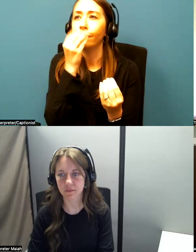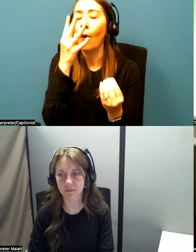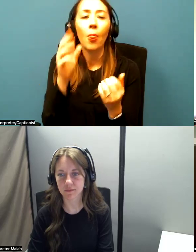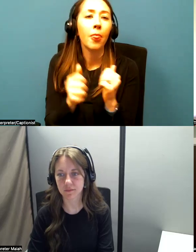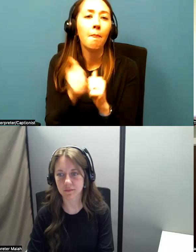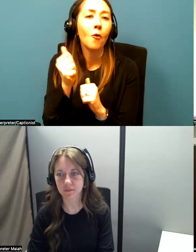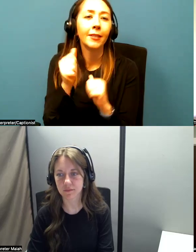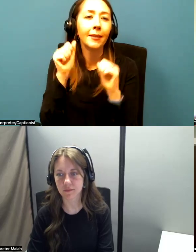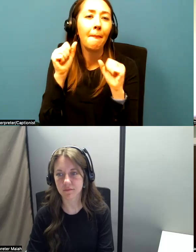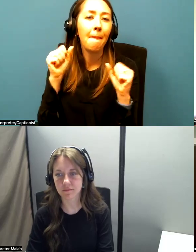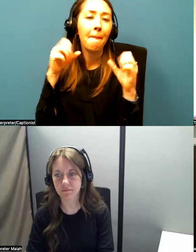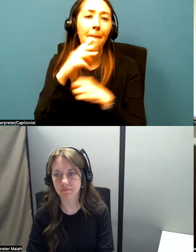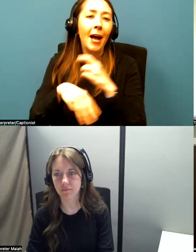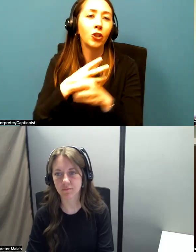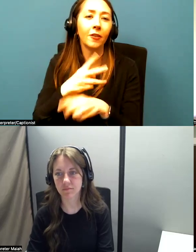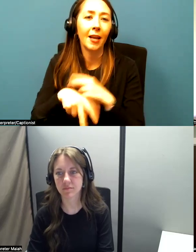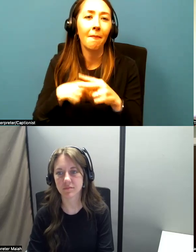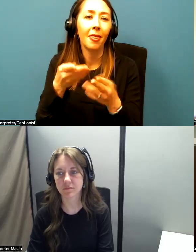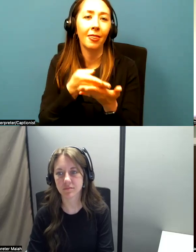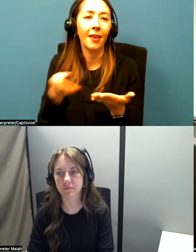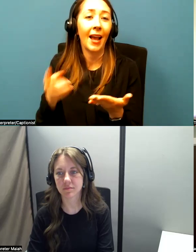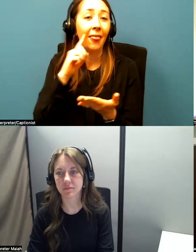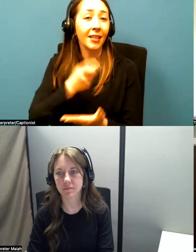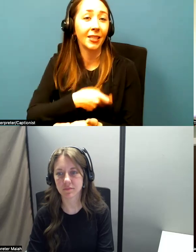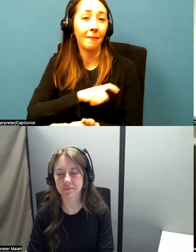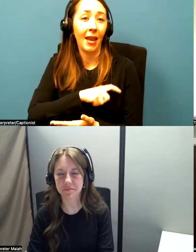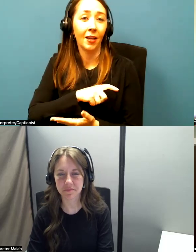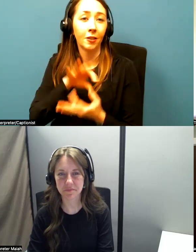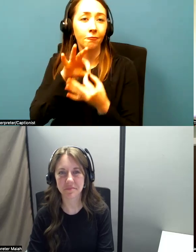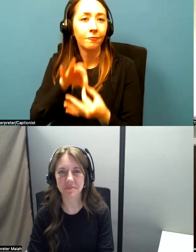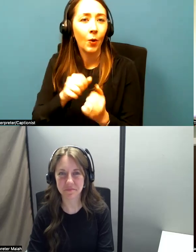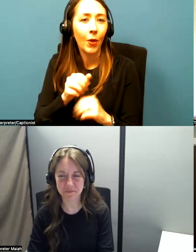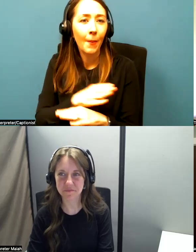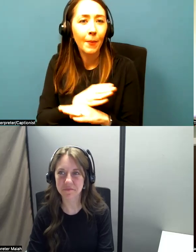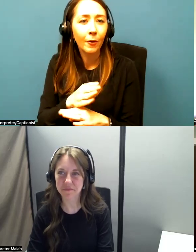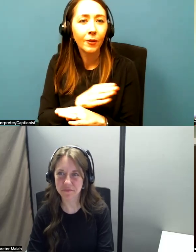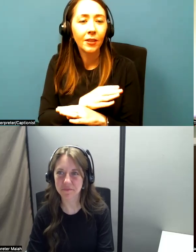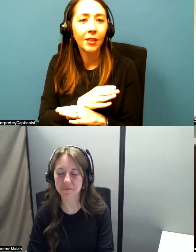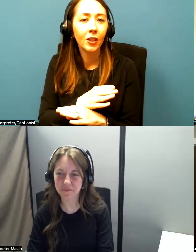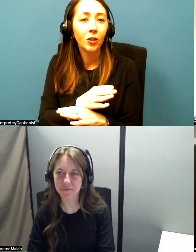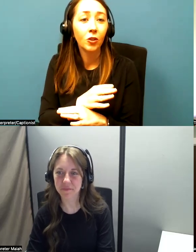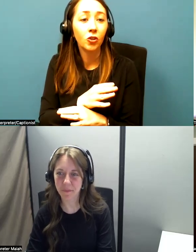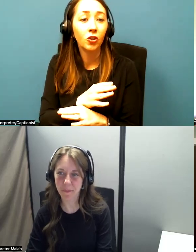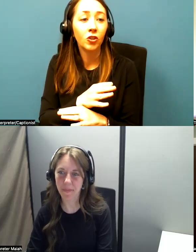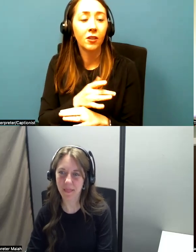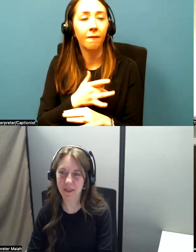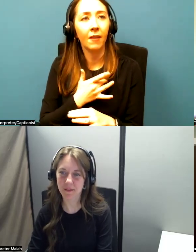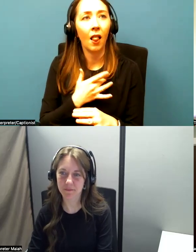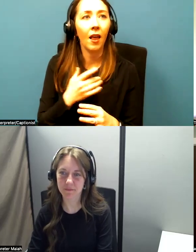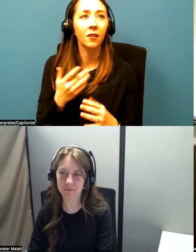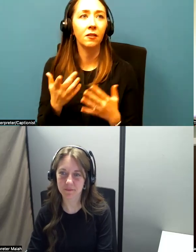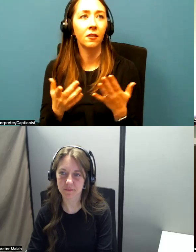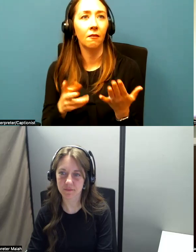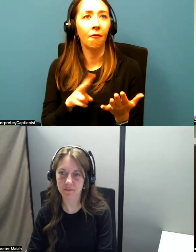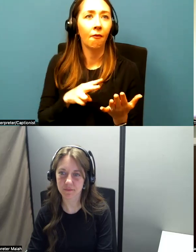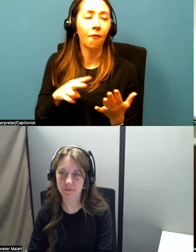think Spain has like a thing with music where you kind of drop into the music and you just start moving